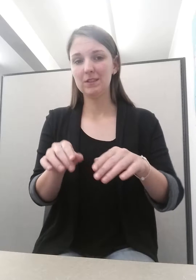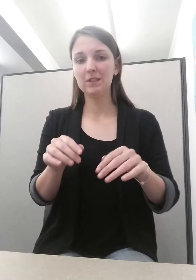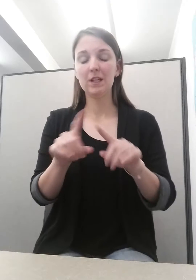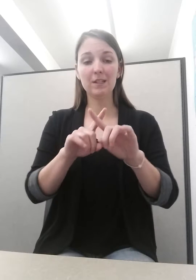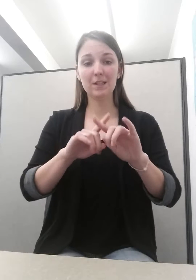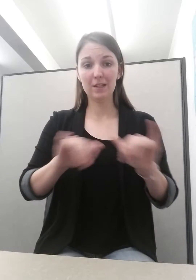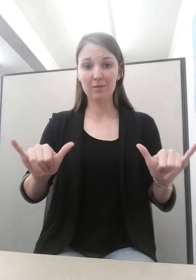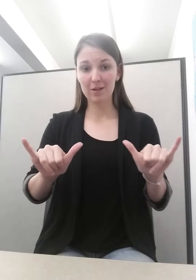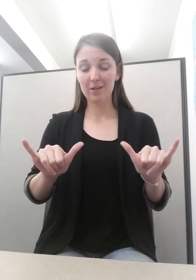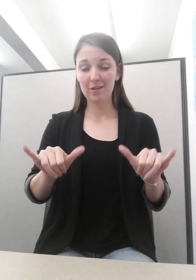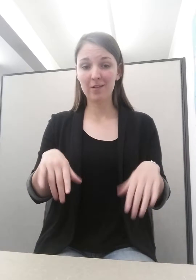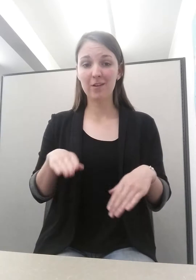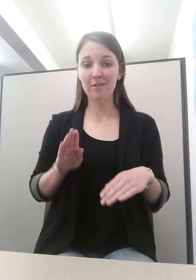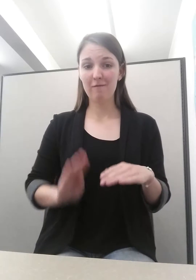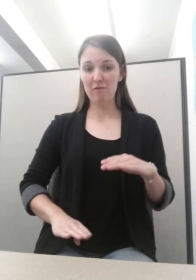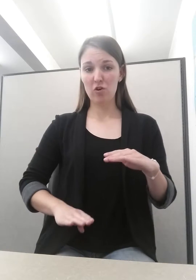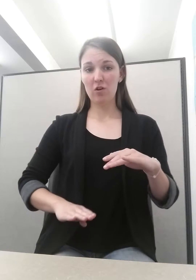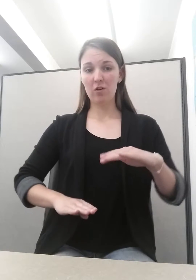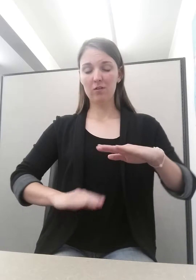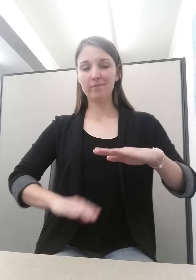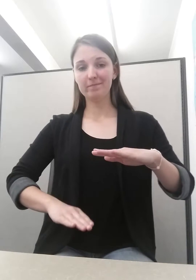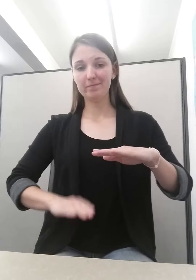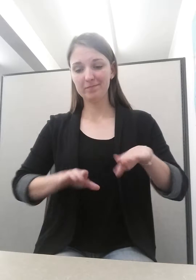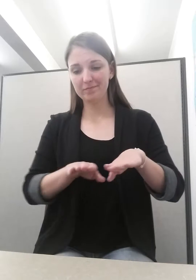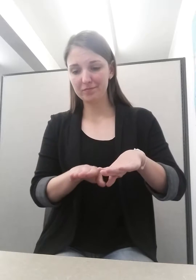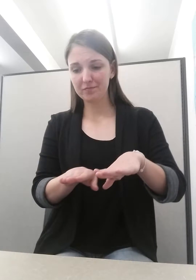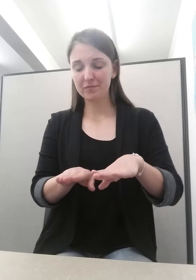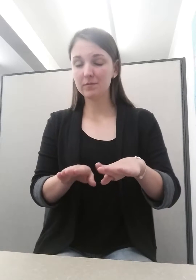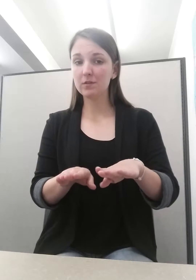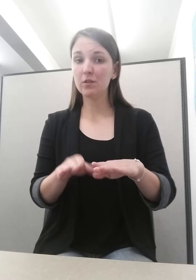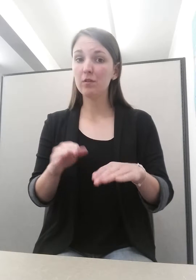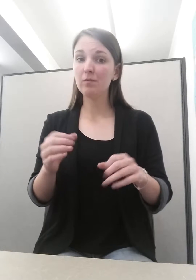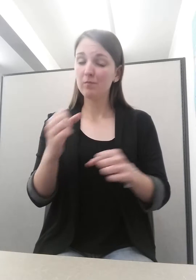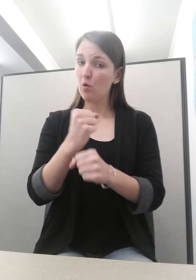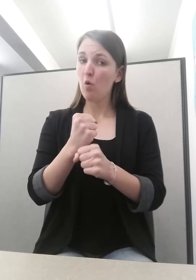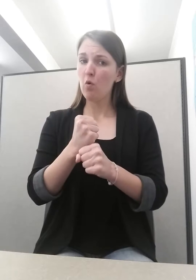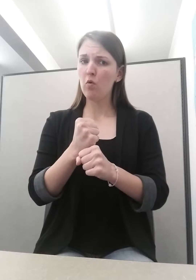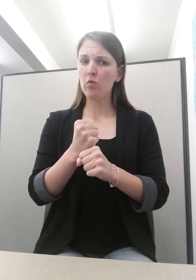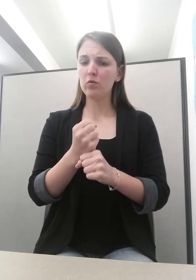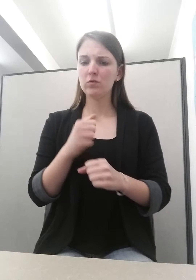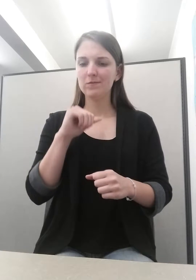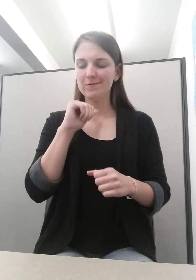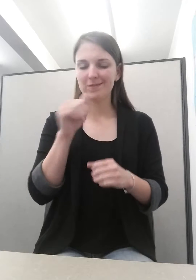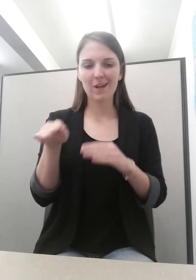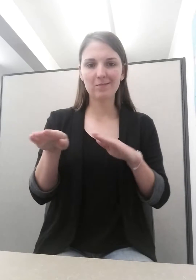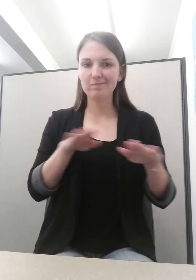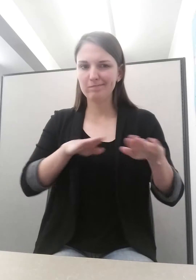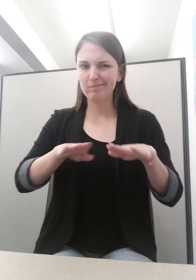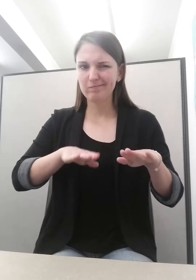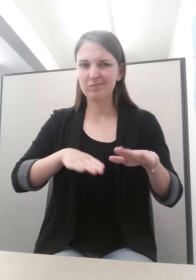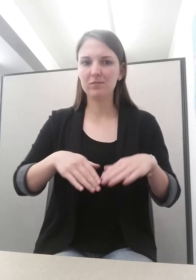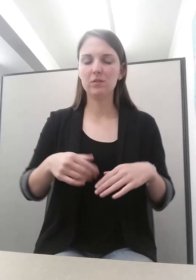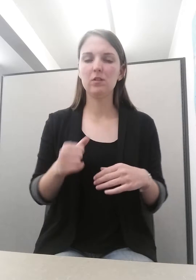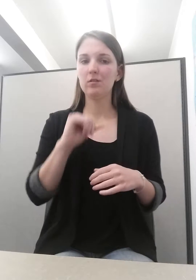got to hold it to kind of keep it from going in all kinds of directions so that your fabric won't be crooked